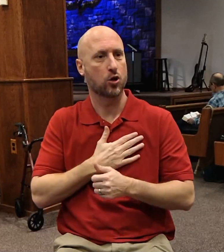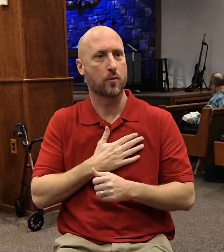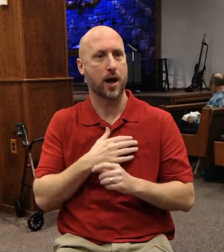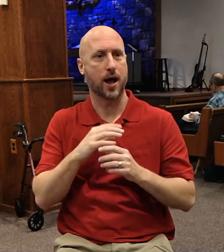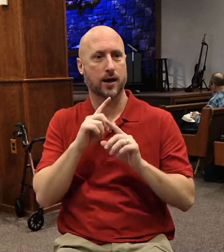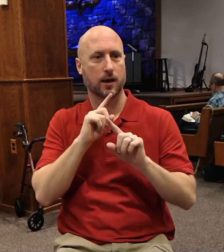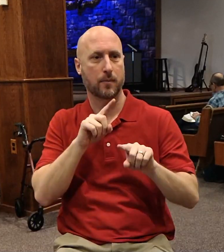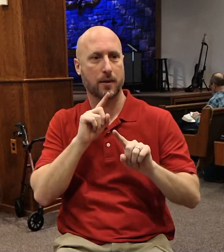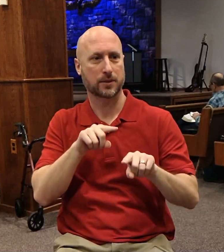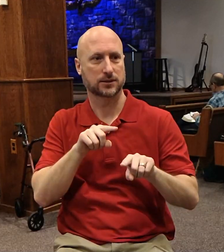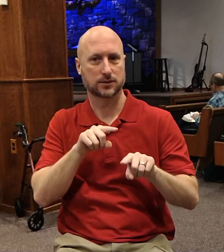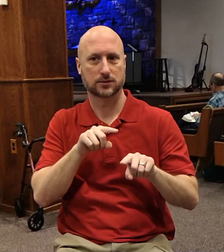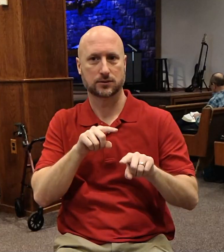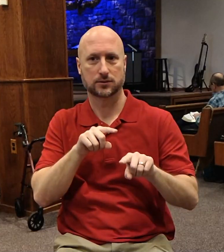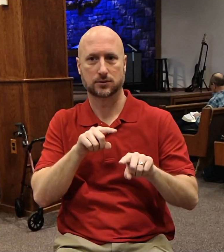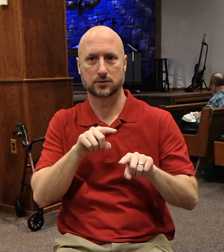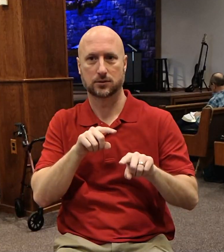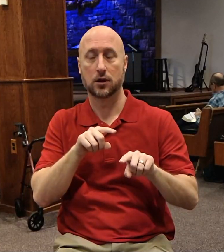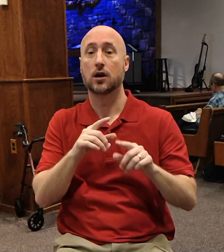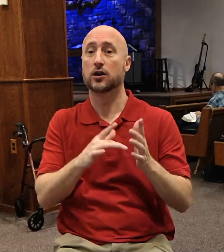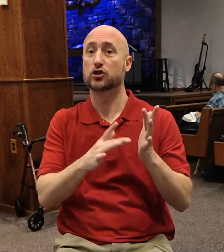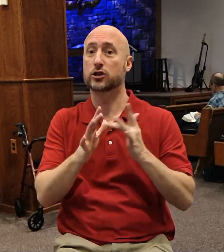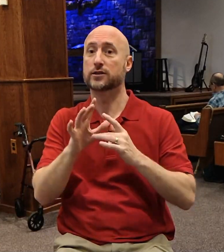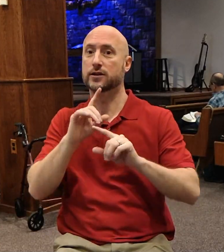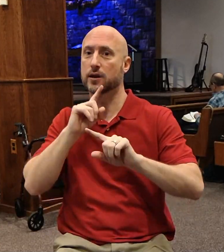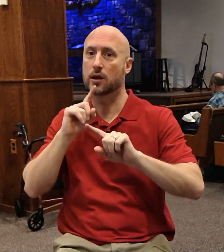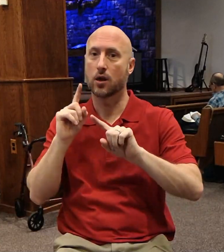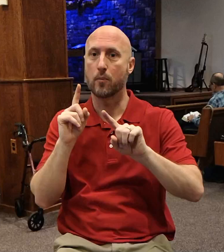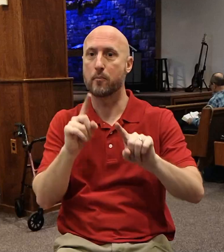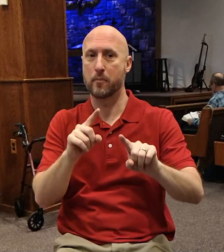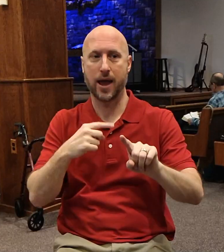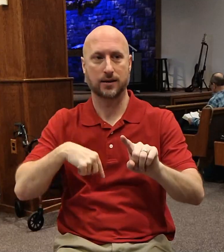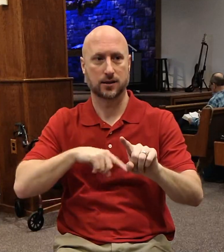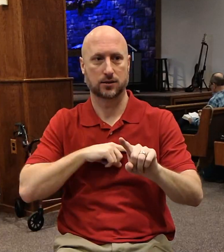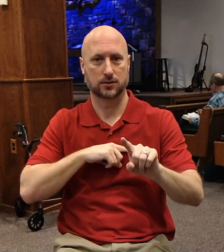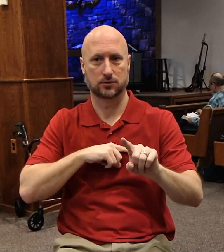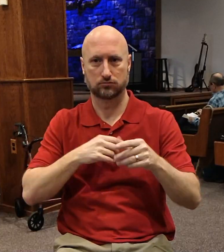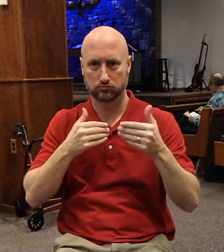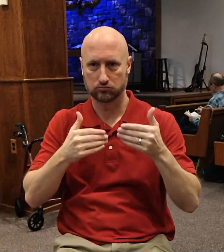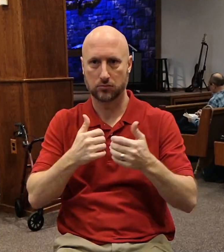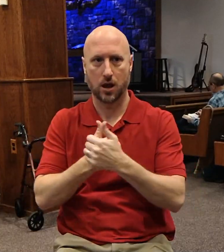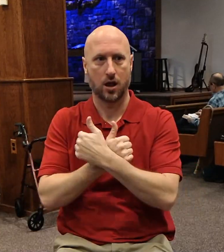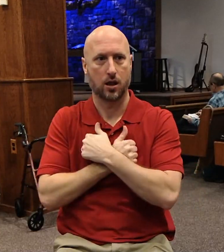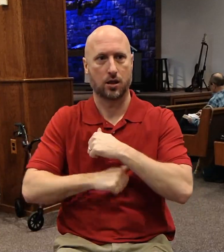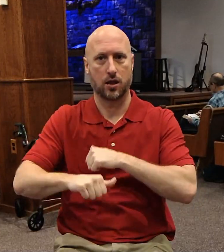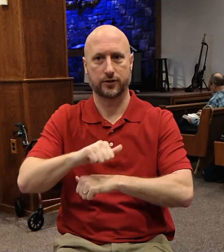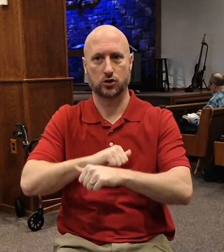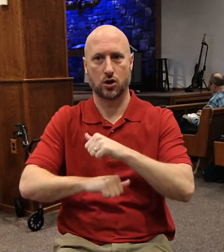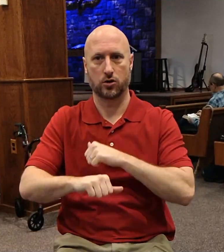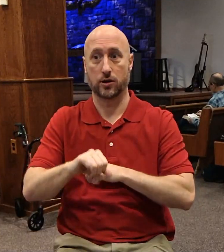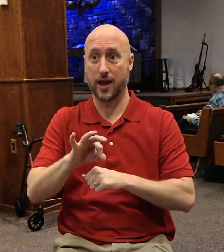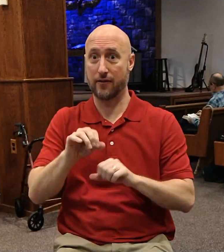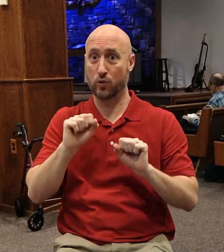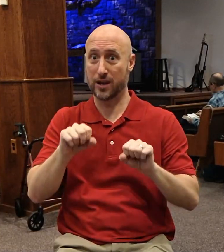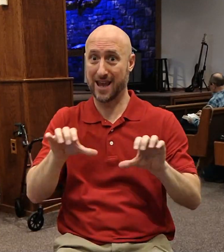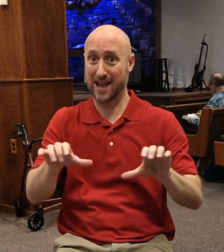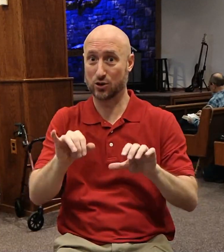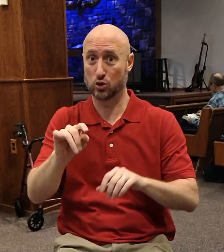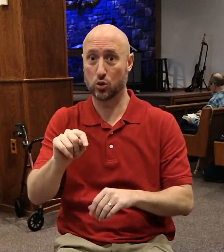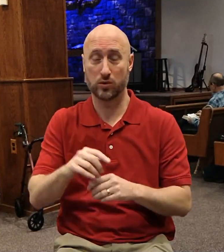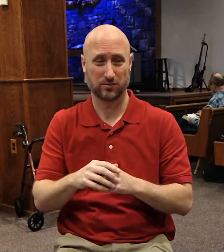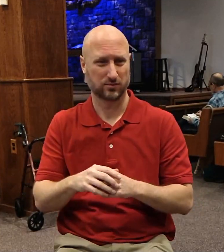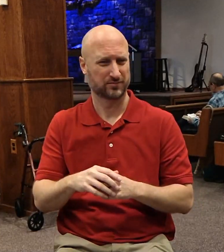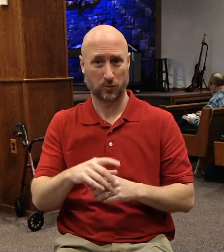commands us to love one another. Now, if that's something we can't attain to, the question is, is Jesus naive?